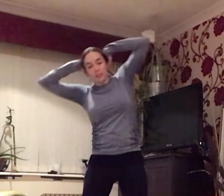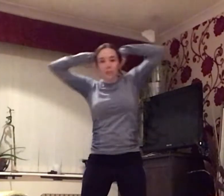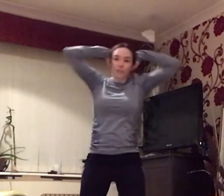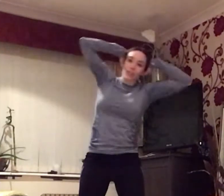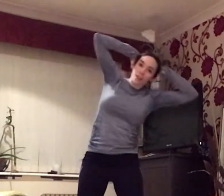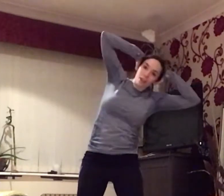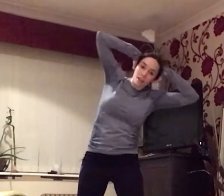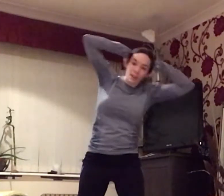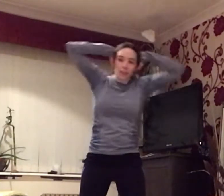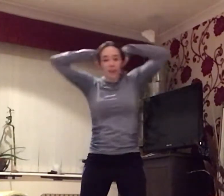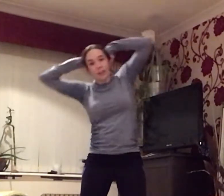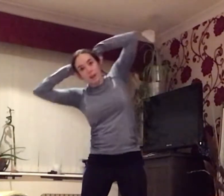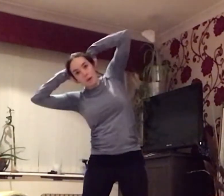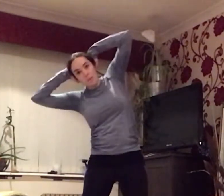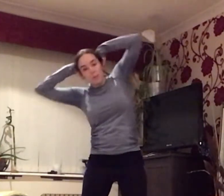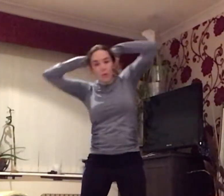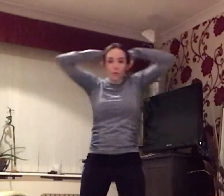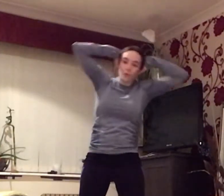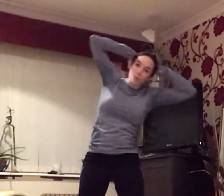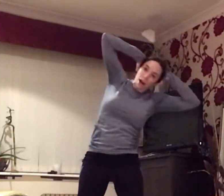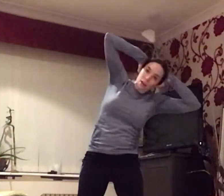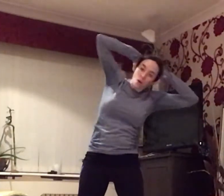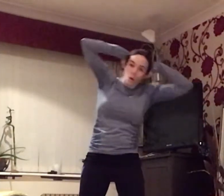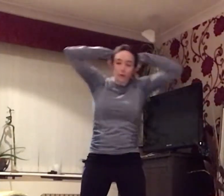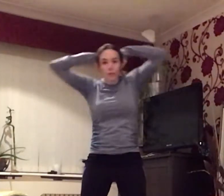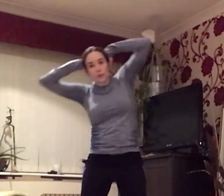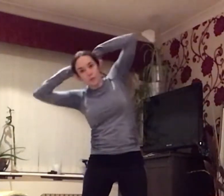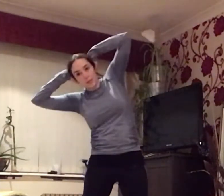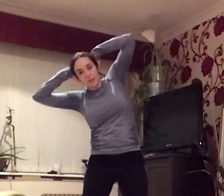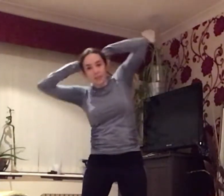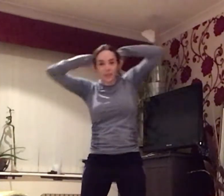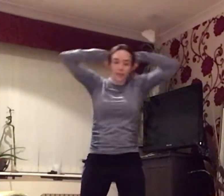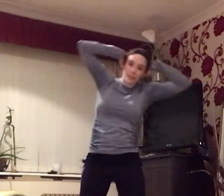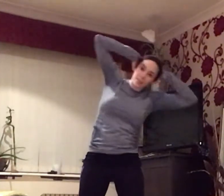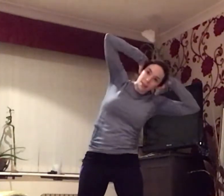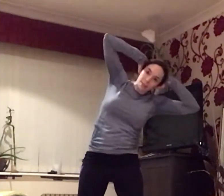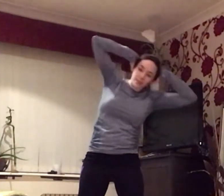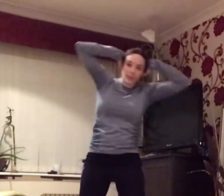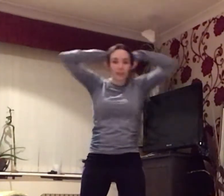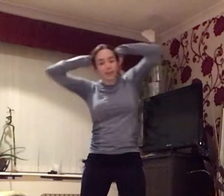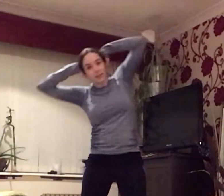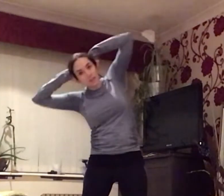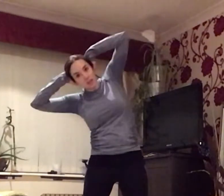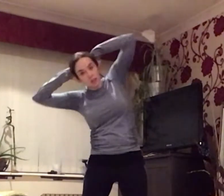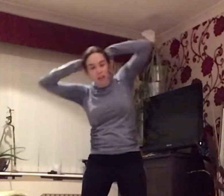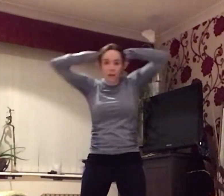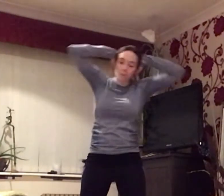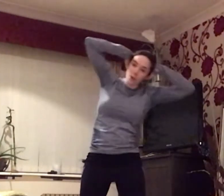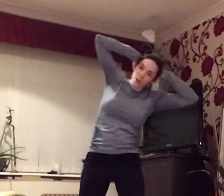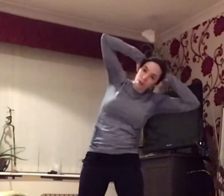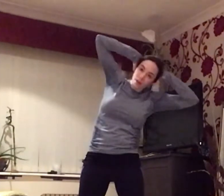just move my horns from side to side like the sheep.